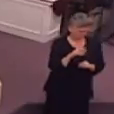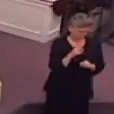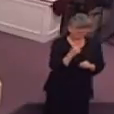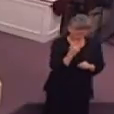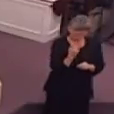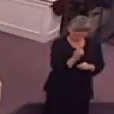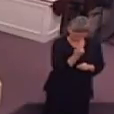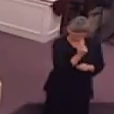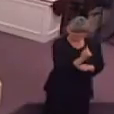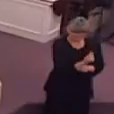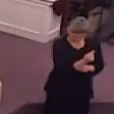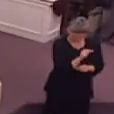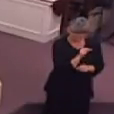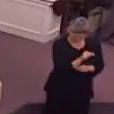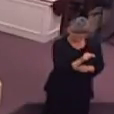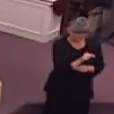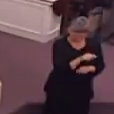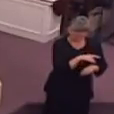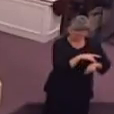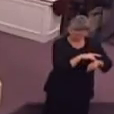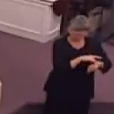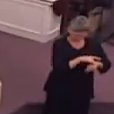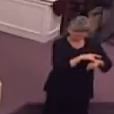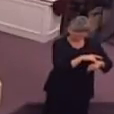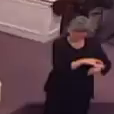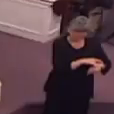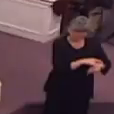one of you on this planet.